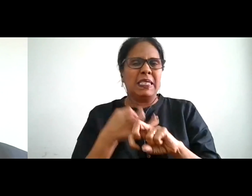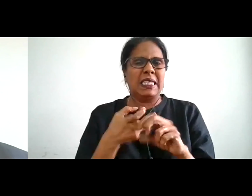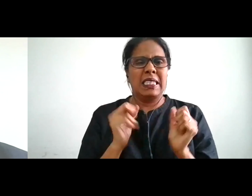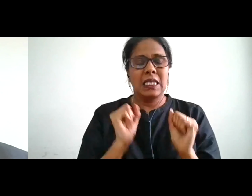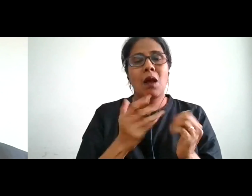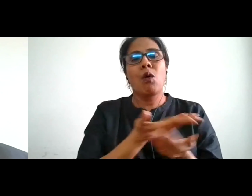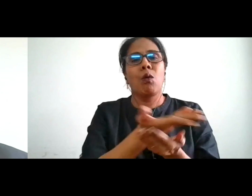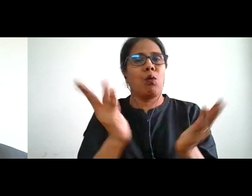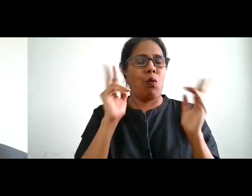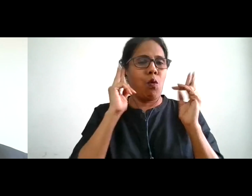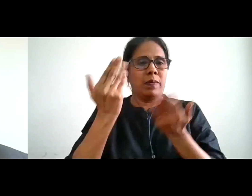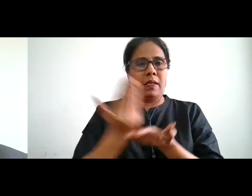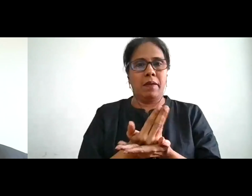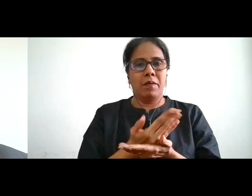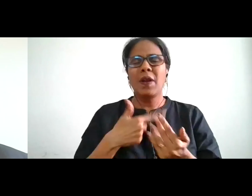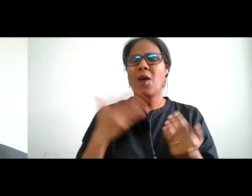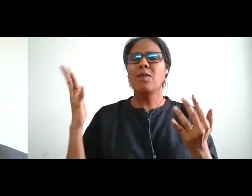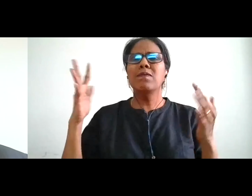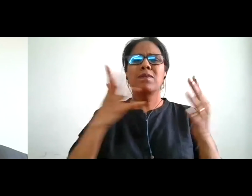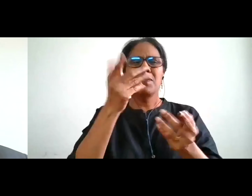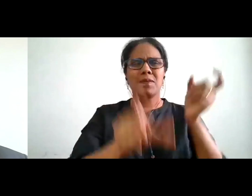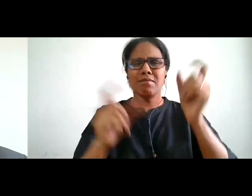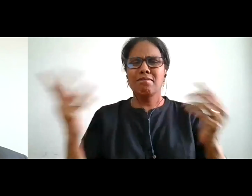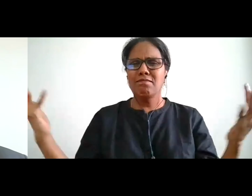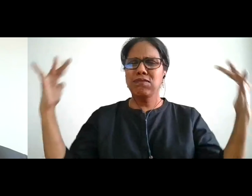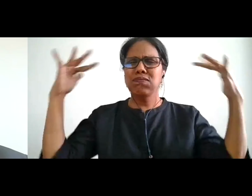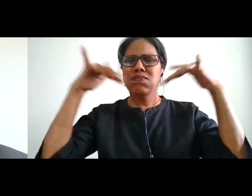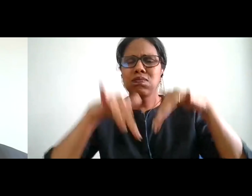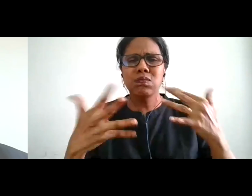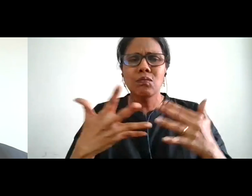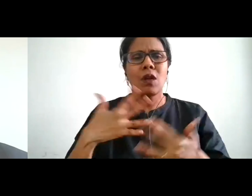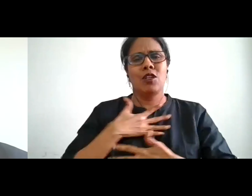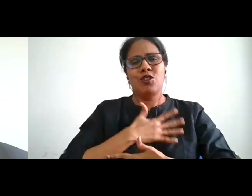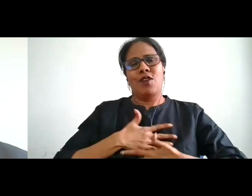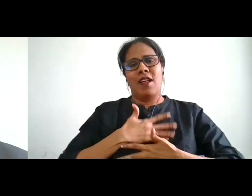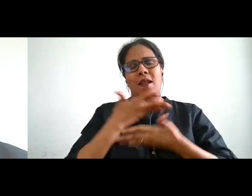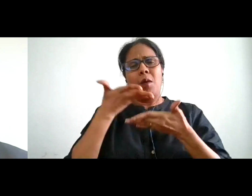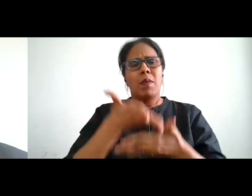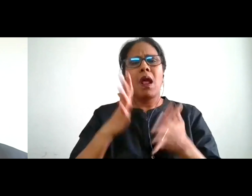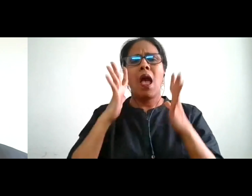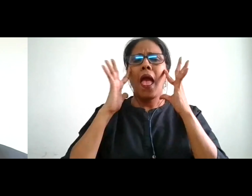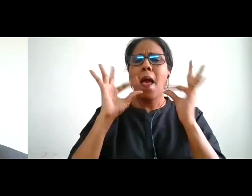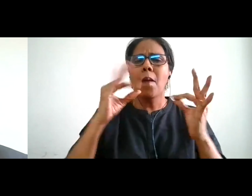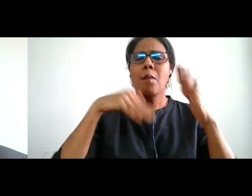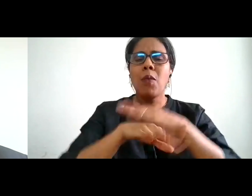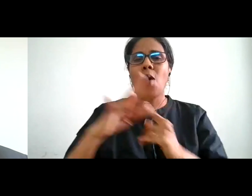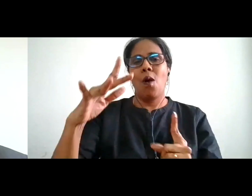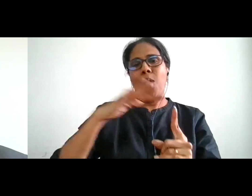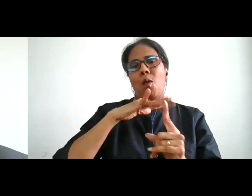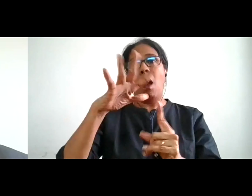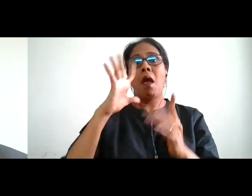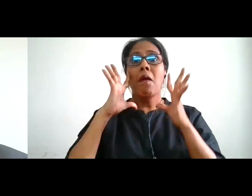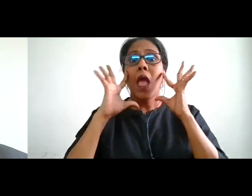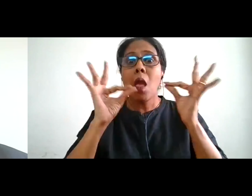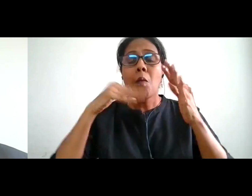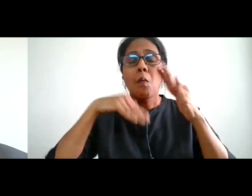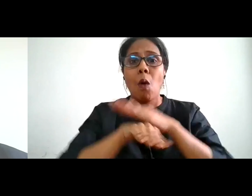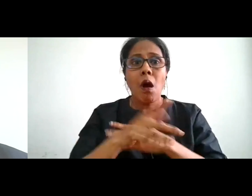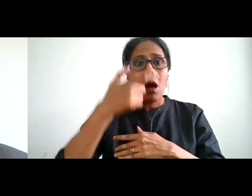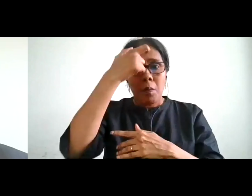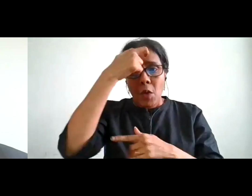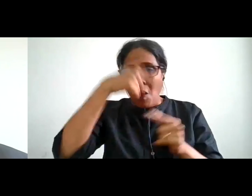We have gathered here today in this digital dialogue to celebrate and reiterate the importance of Wi-Fi in today's challenging times. It is a